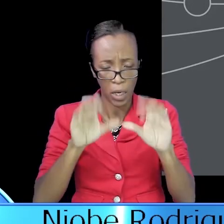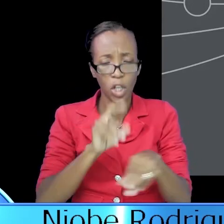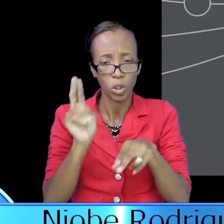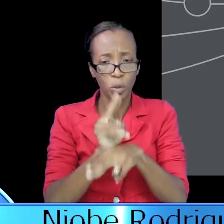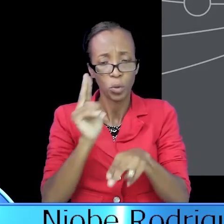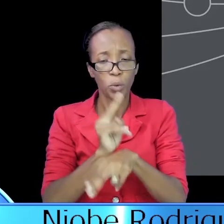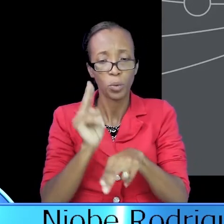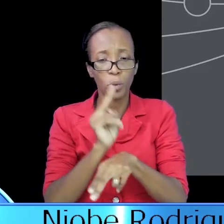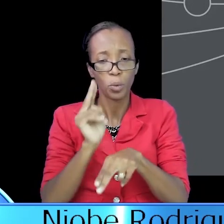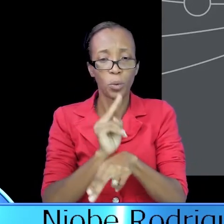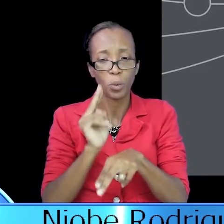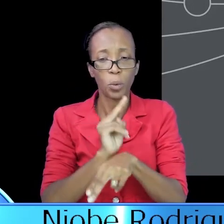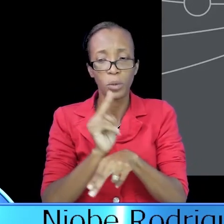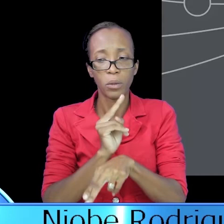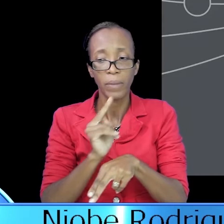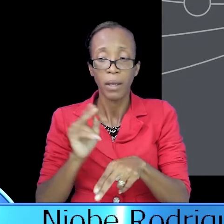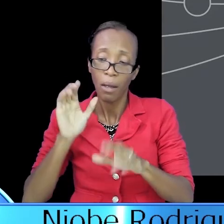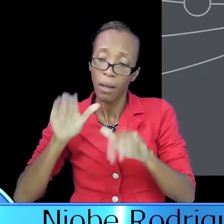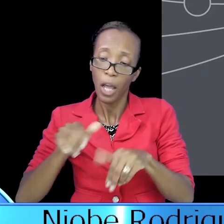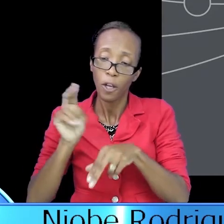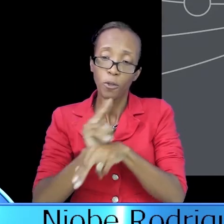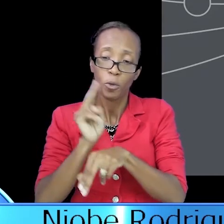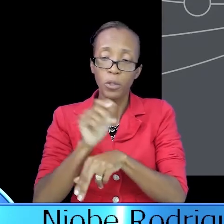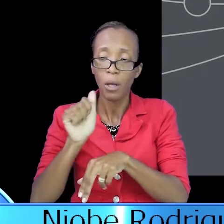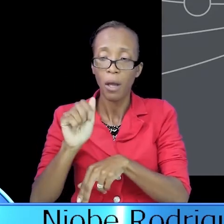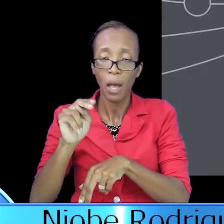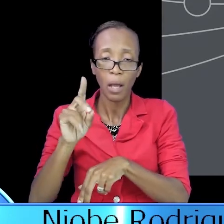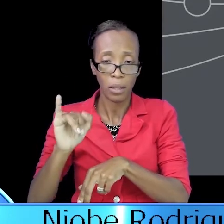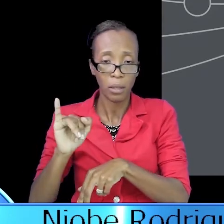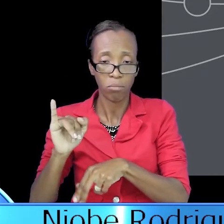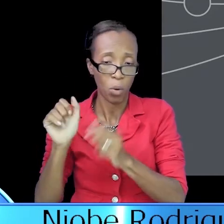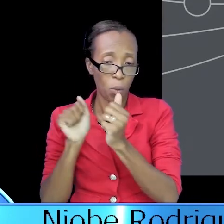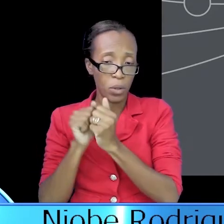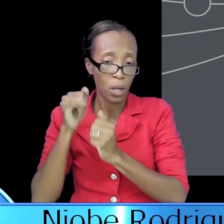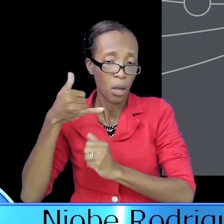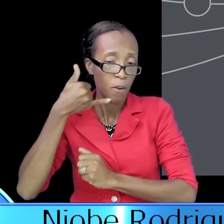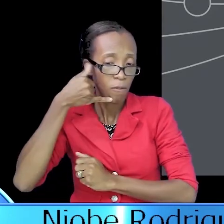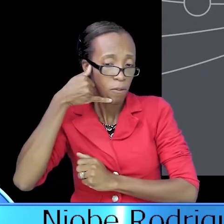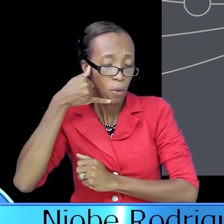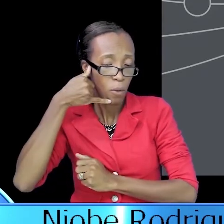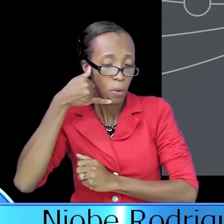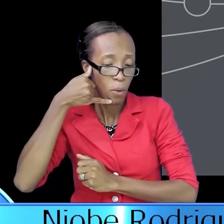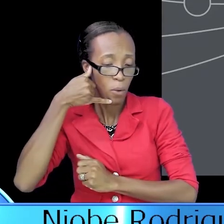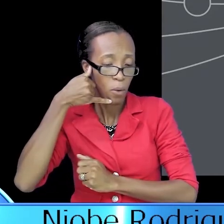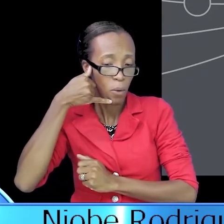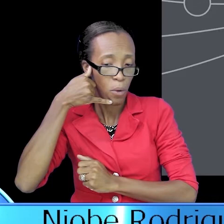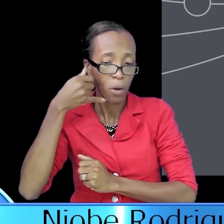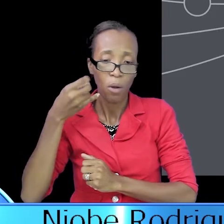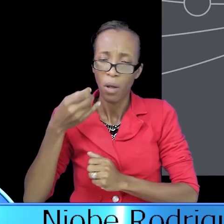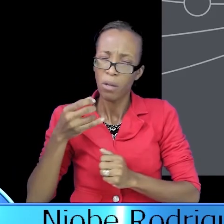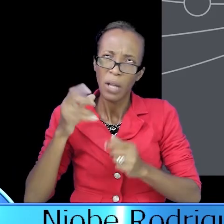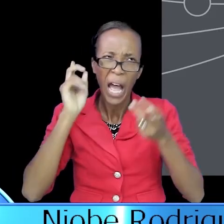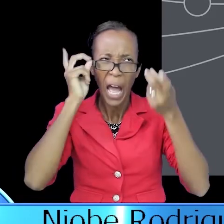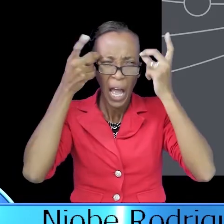for example, Android or iOS. Doesn't cover mobile yet. Okay. That is in the works.